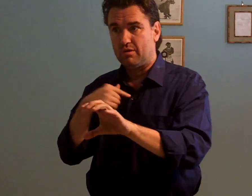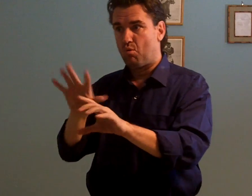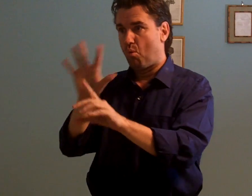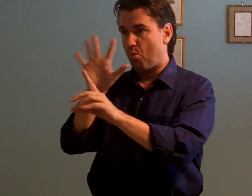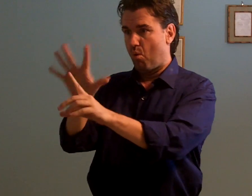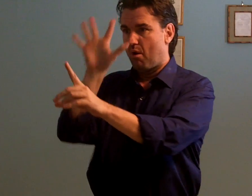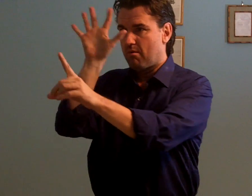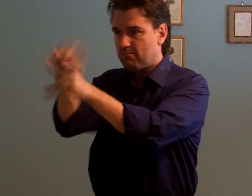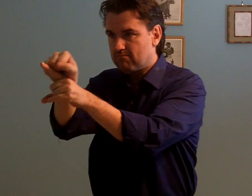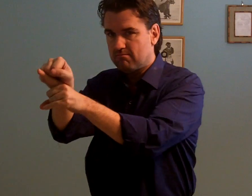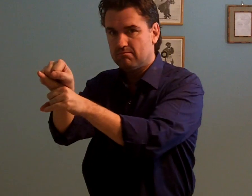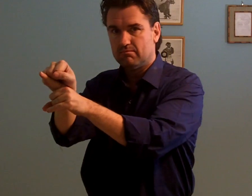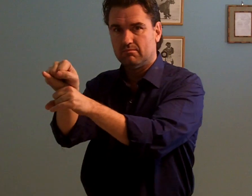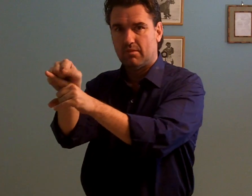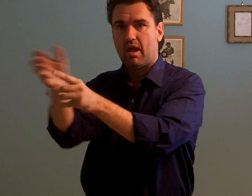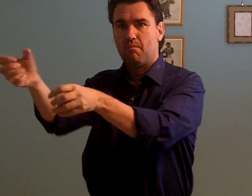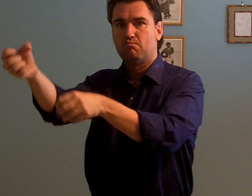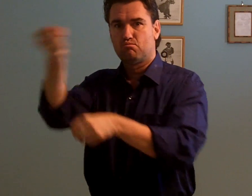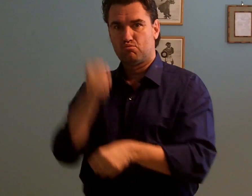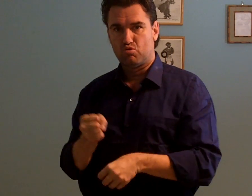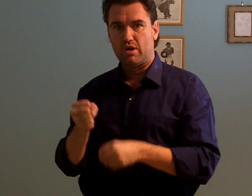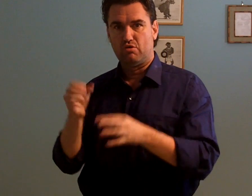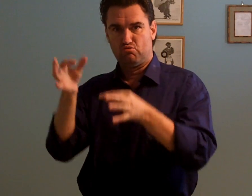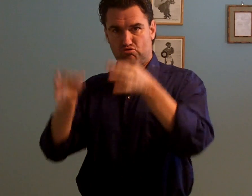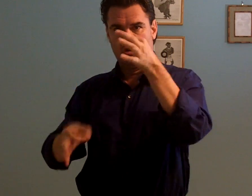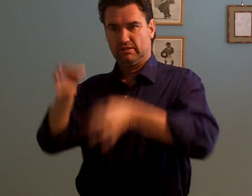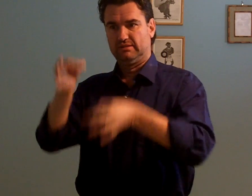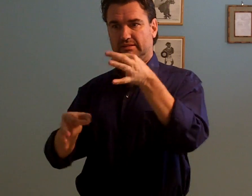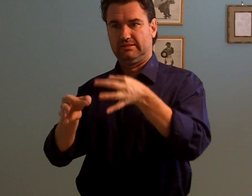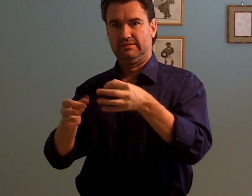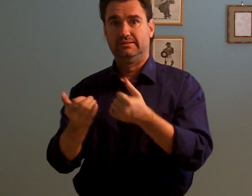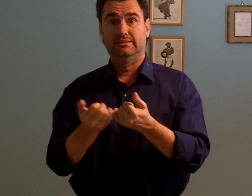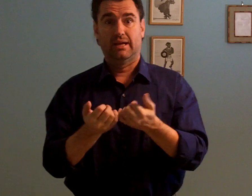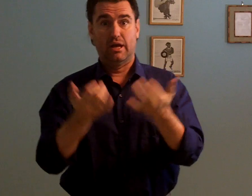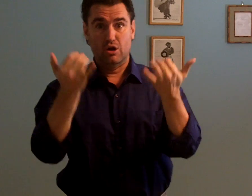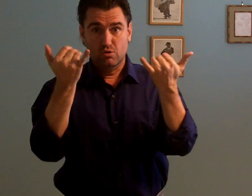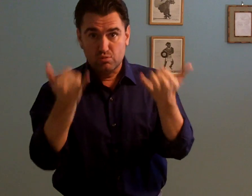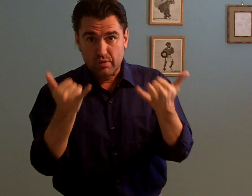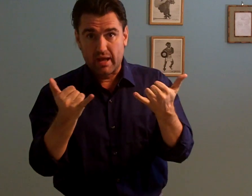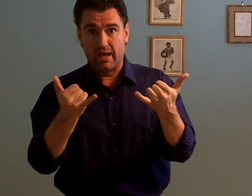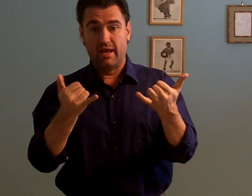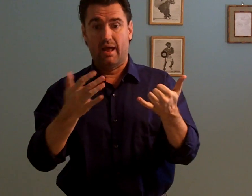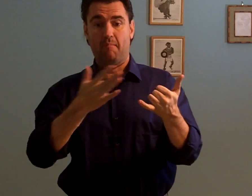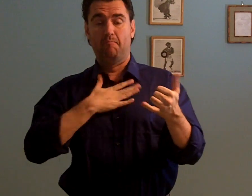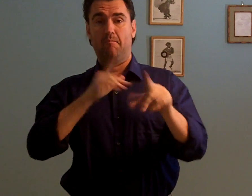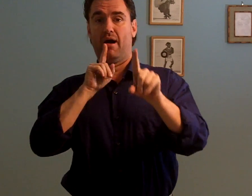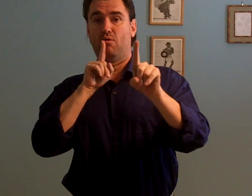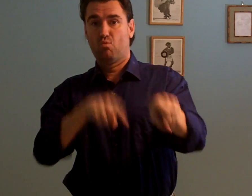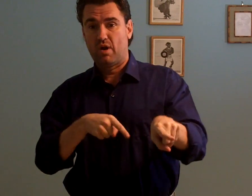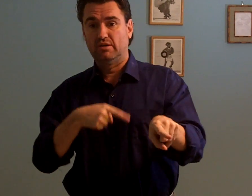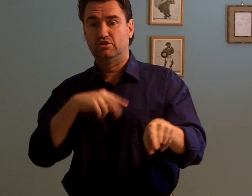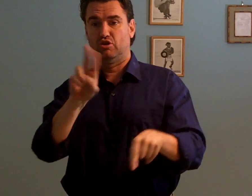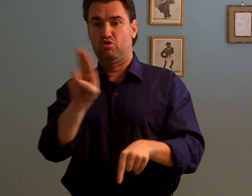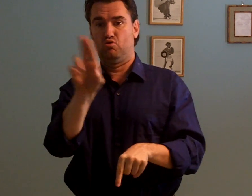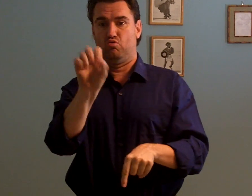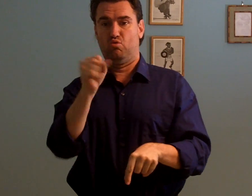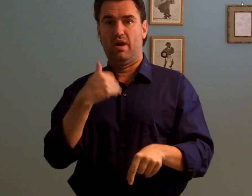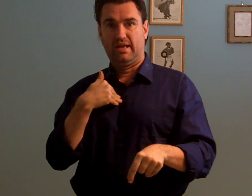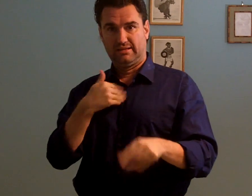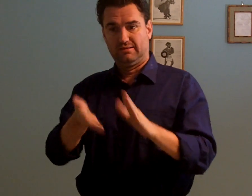justice. Today, at my direction, the United States launched a targeted operation against that compound